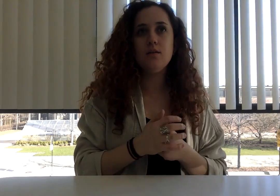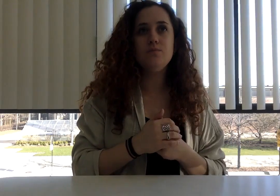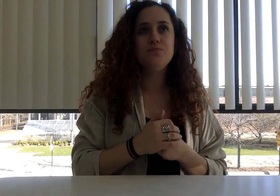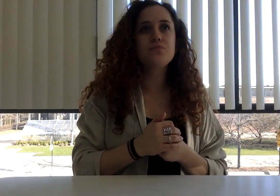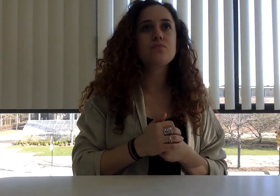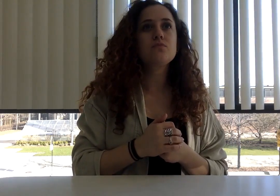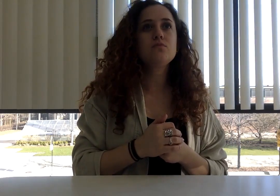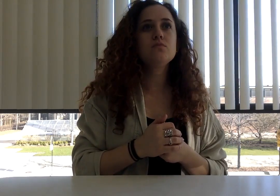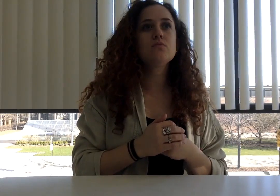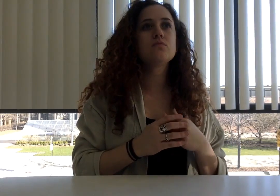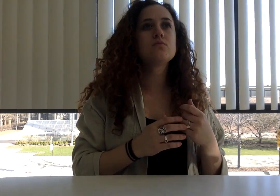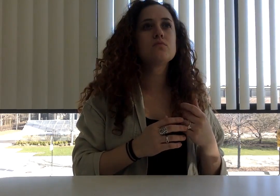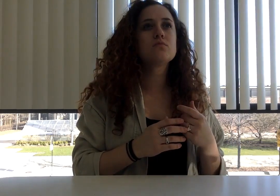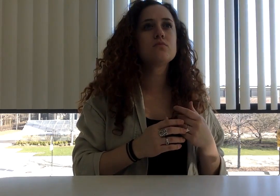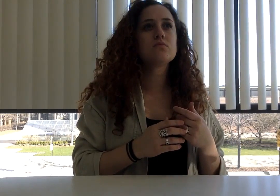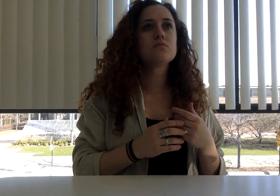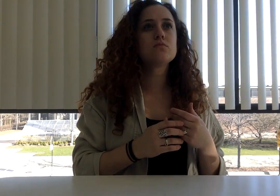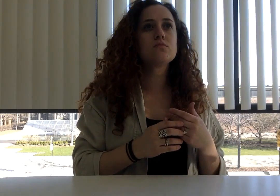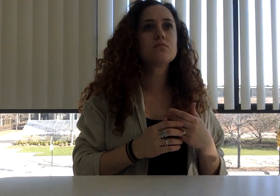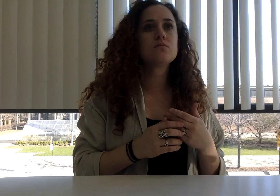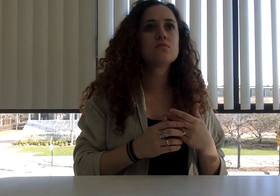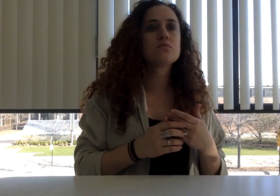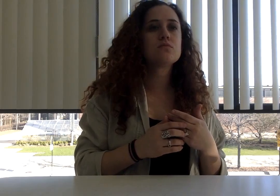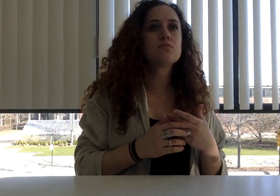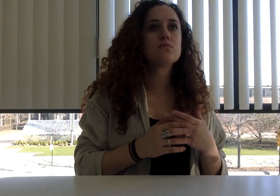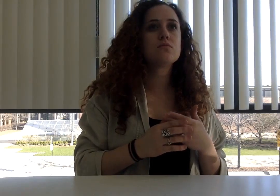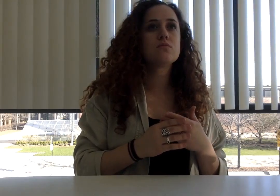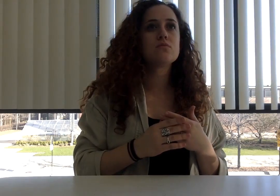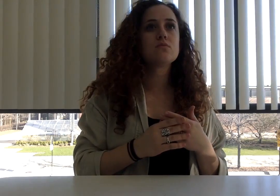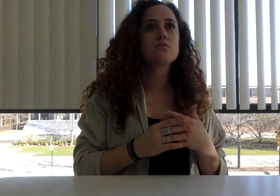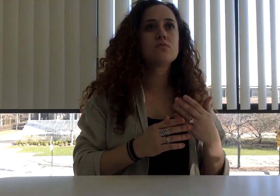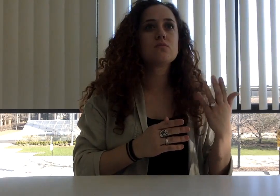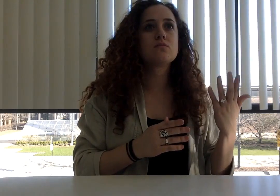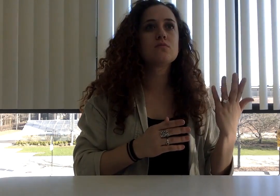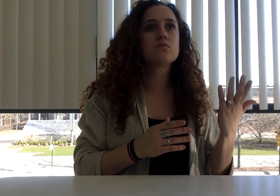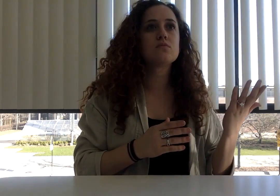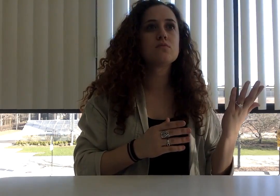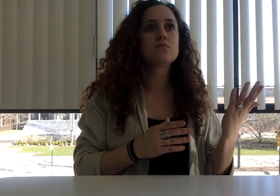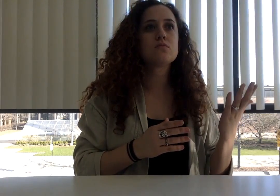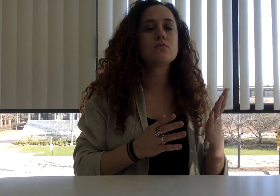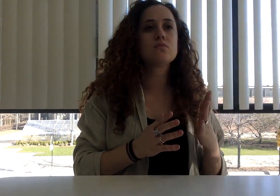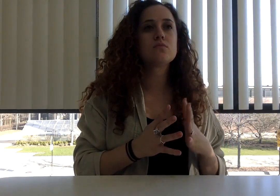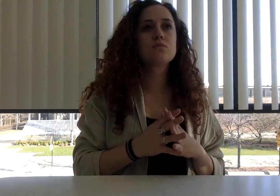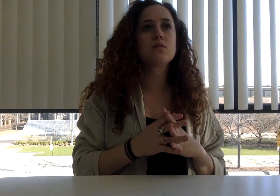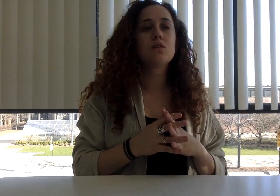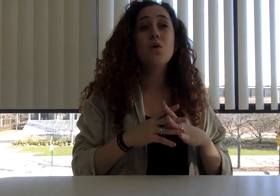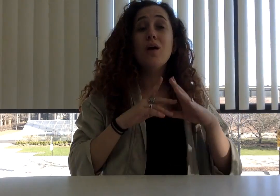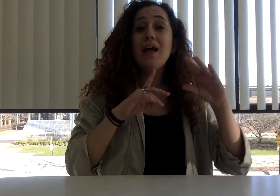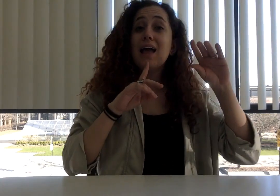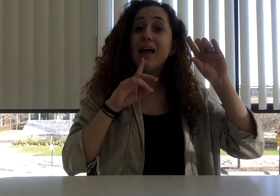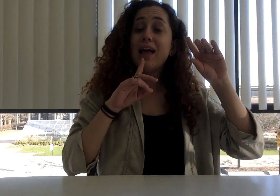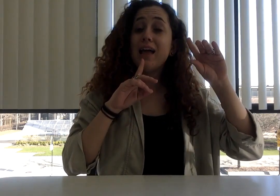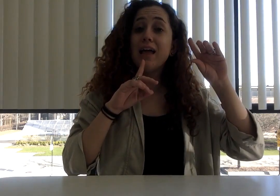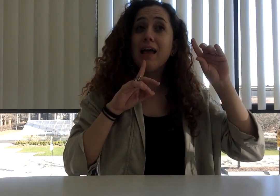And we find out that the K value is 48. To answer the question, how many pounds of force do I